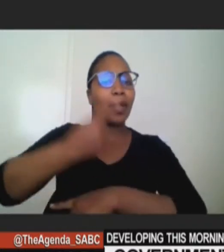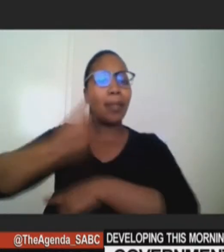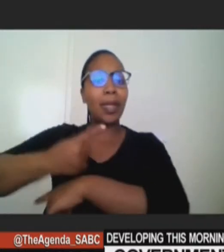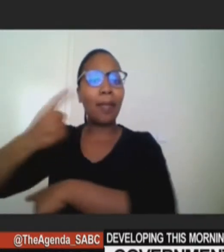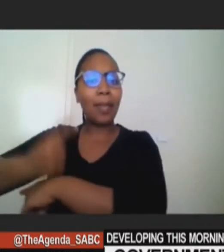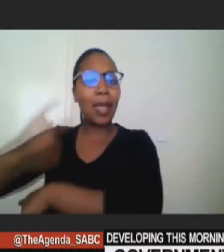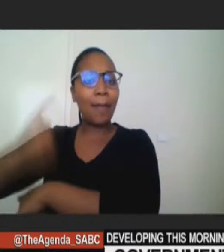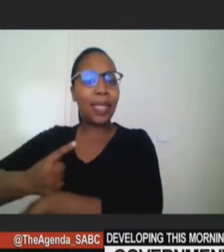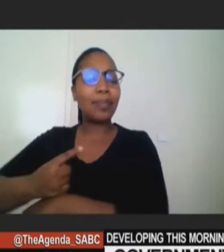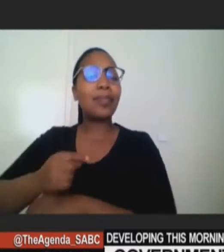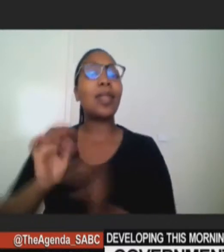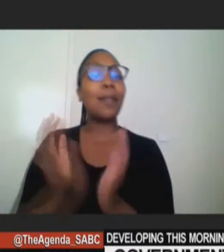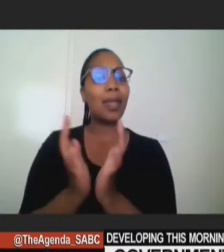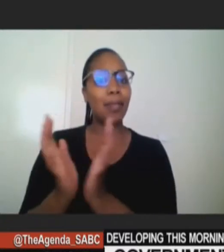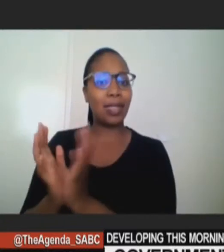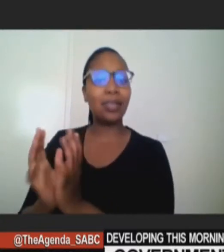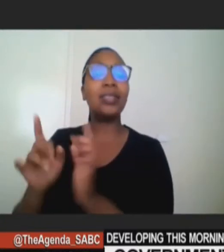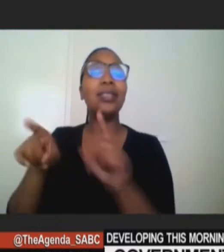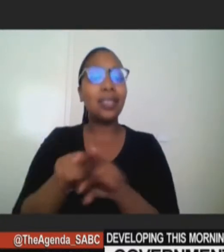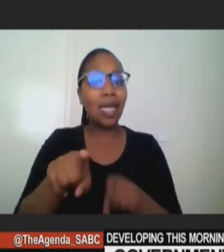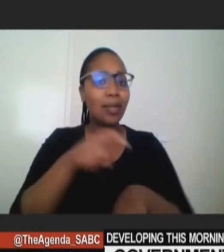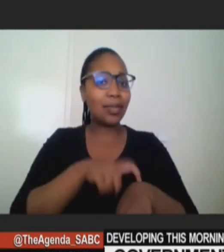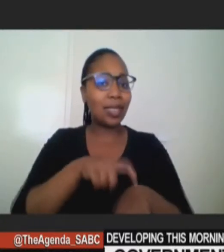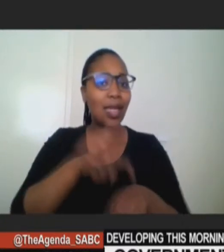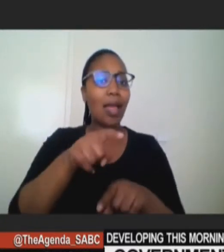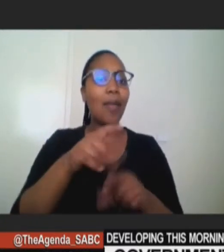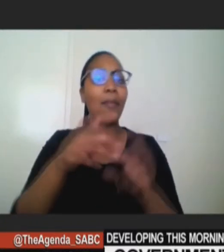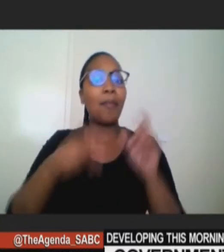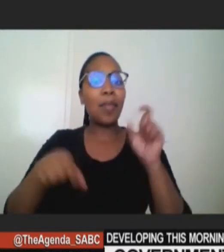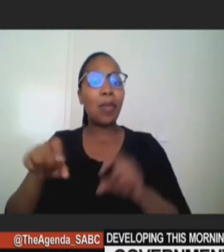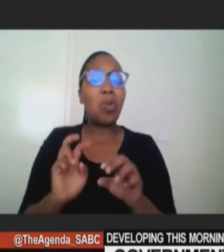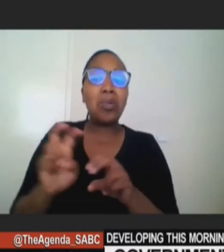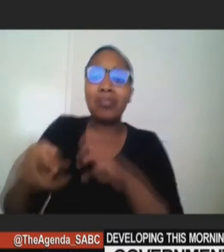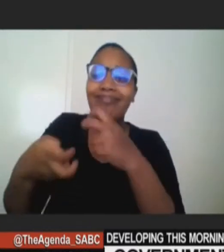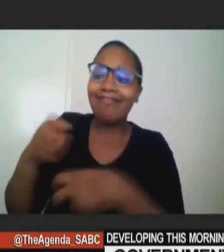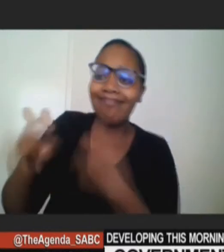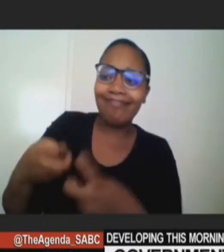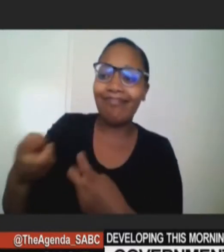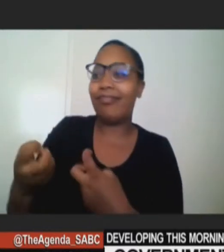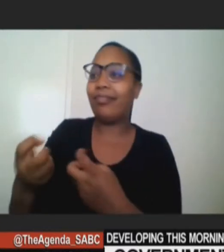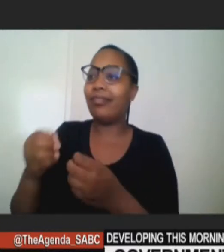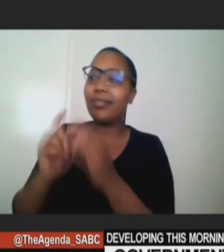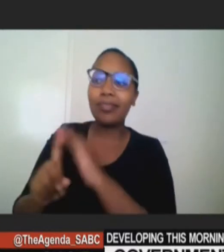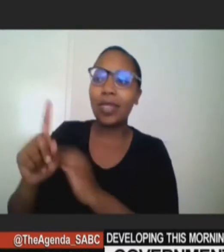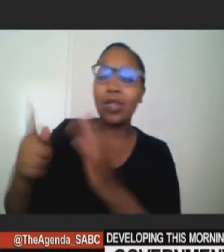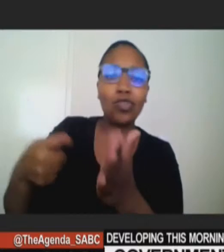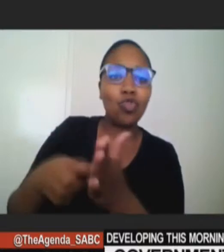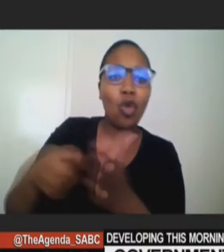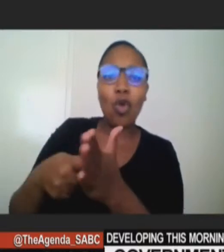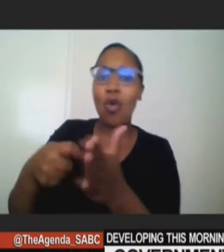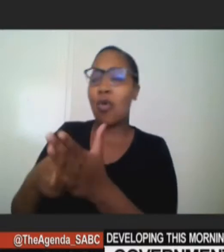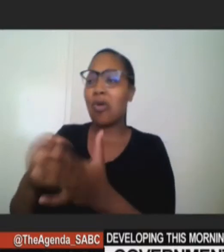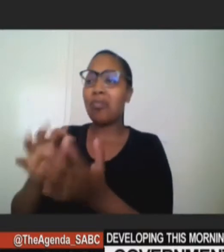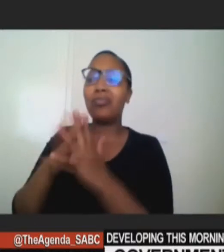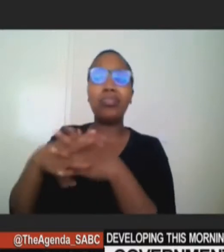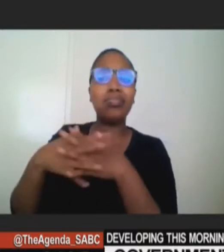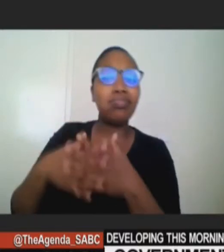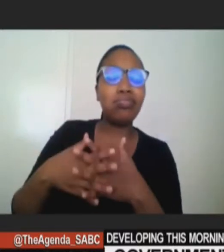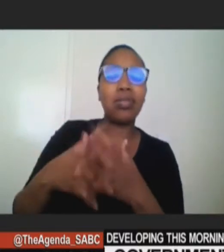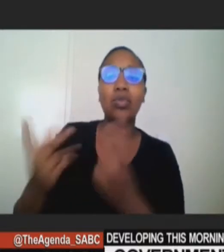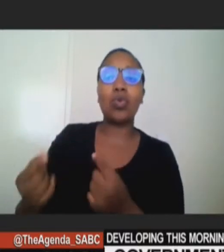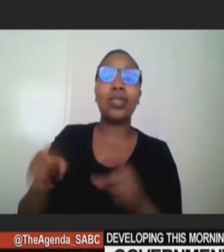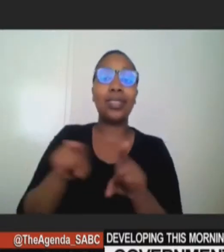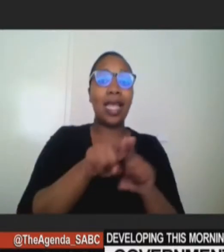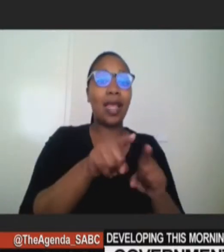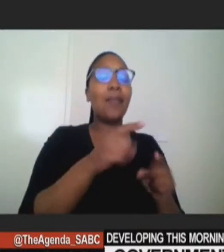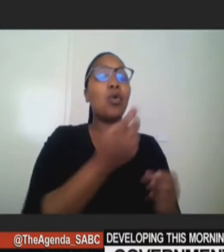during the riots, including the cylinders, the availability of the oxygen cylinders. And we noted during